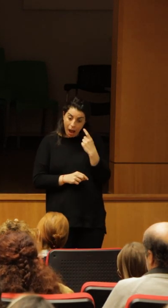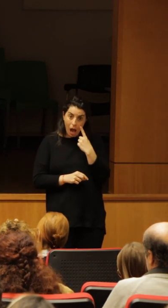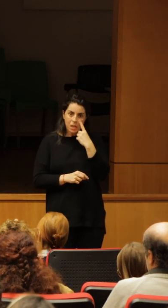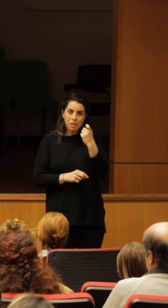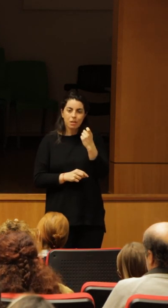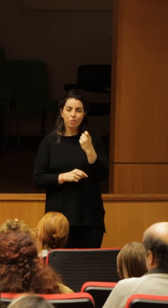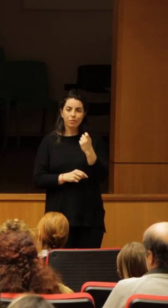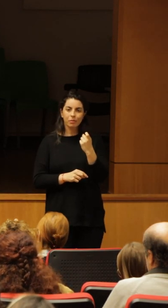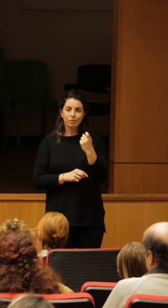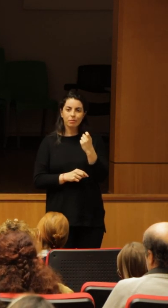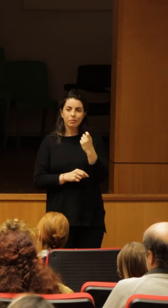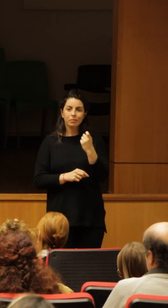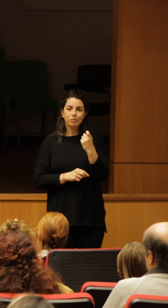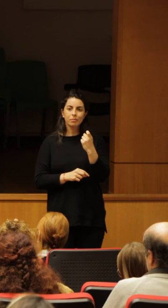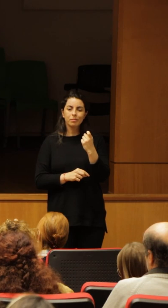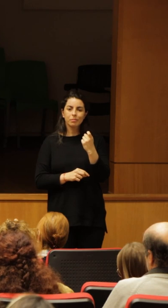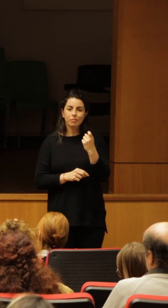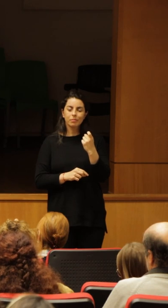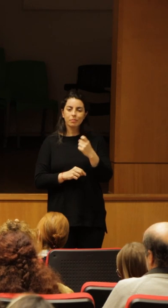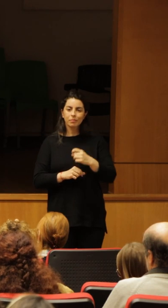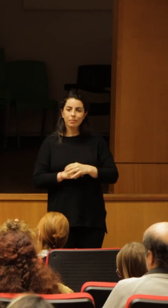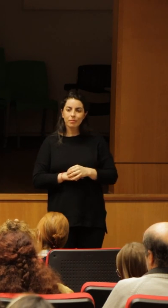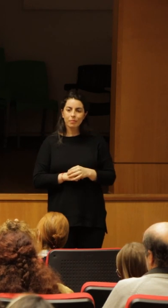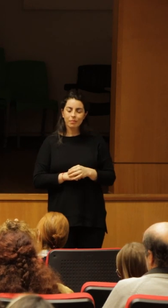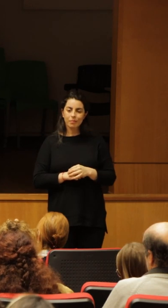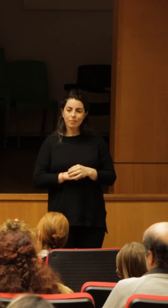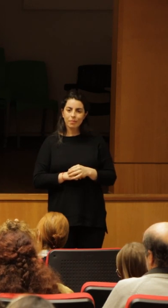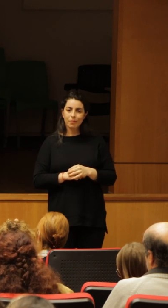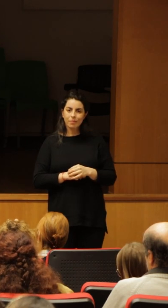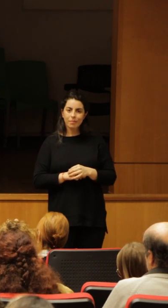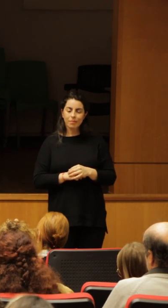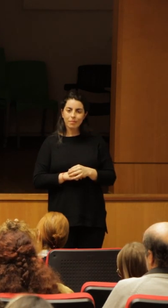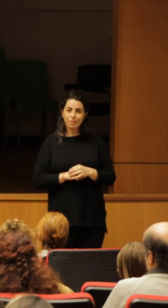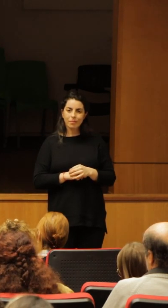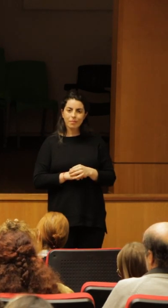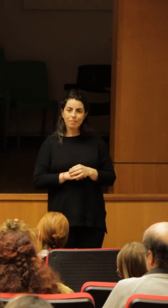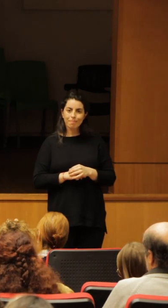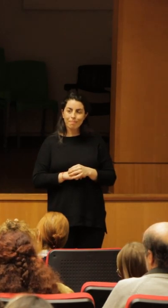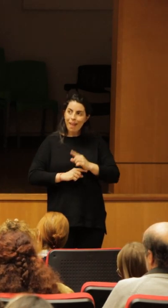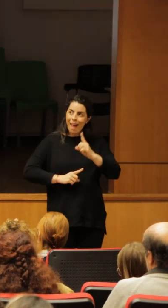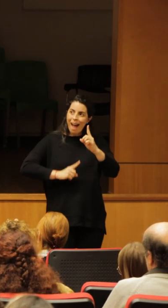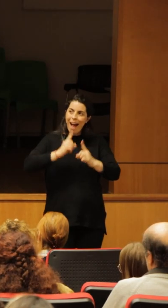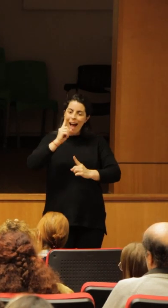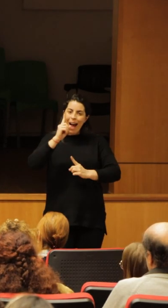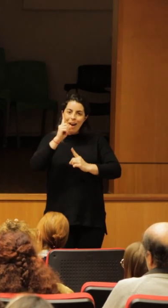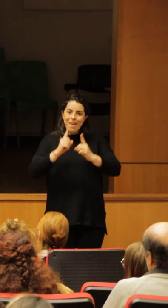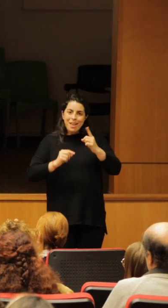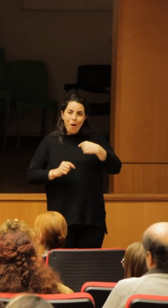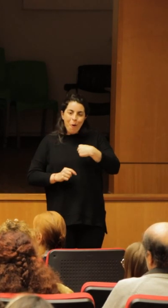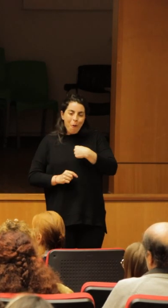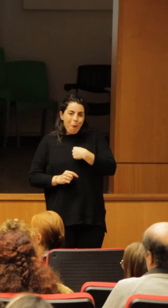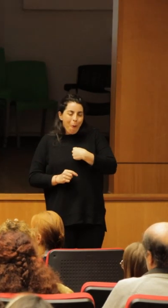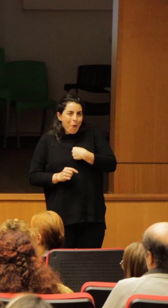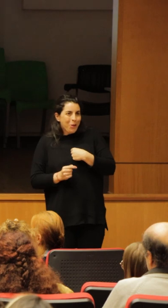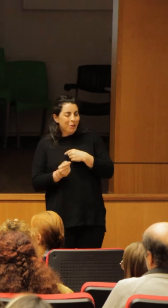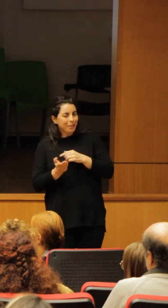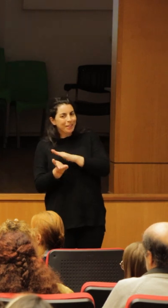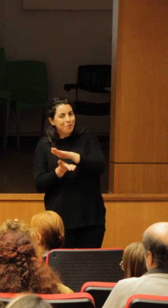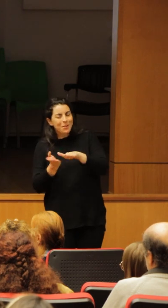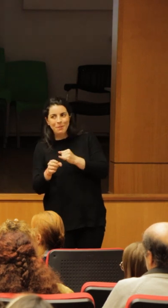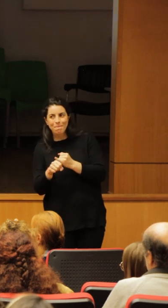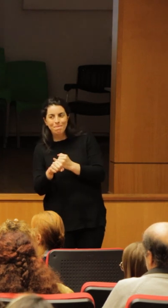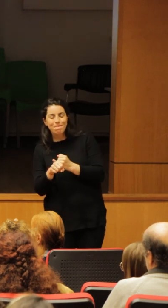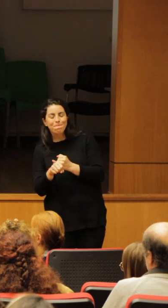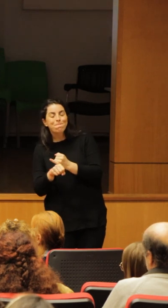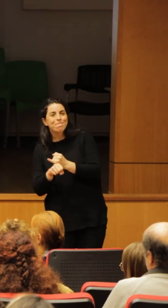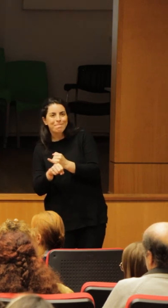rock bottom before we start going up. A veces uno toca el botón equivocado